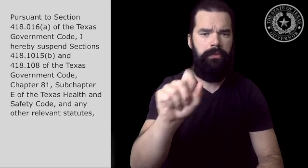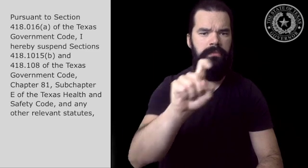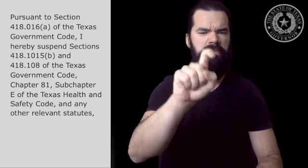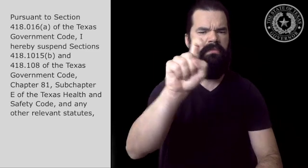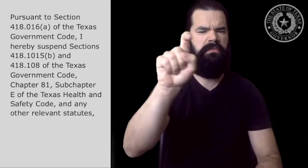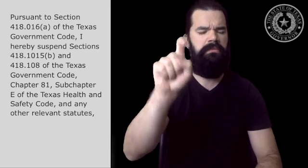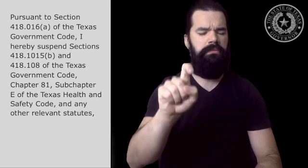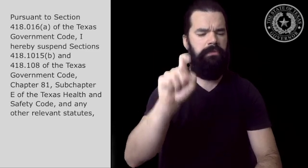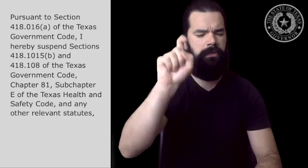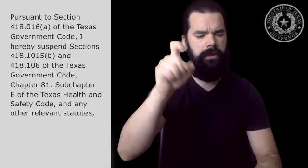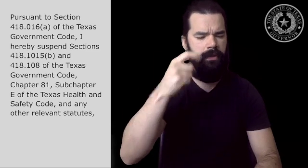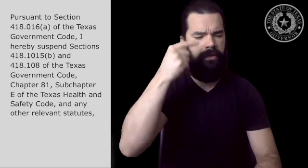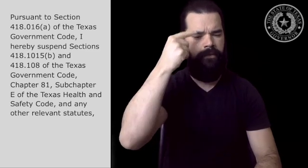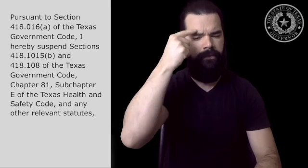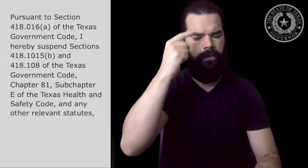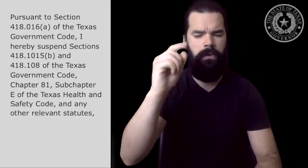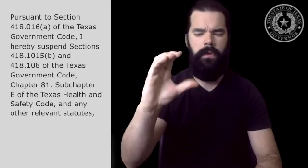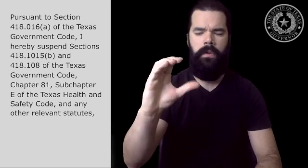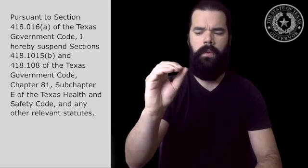418.1015B and